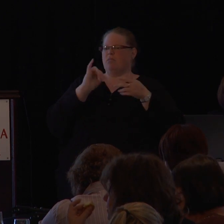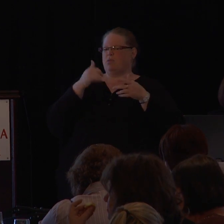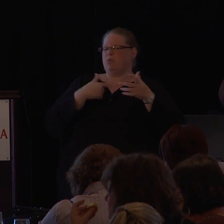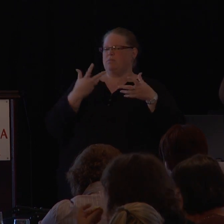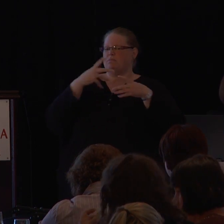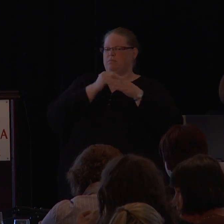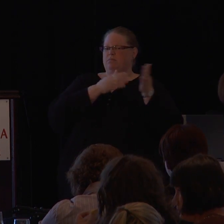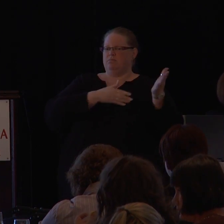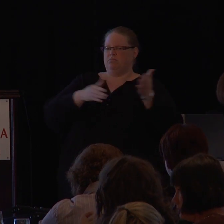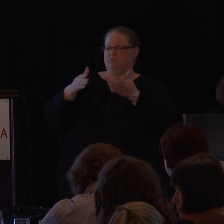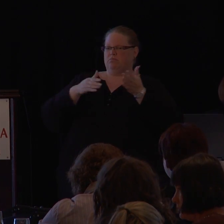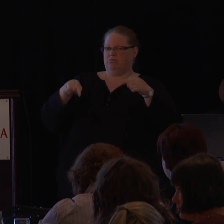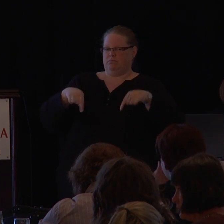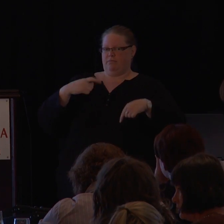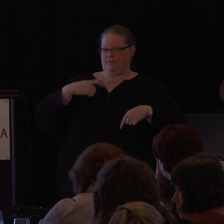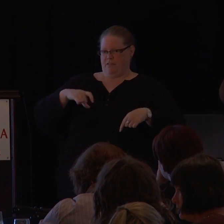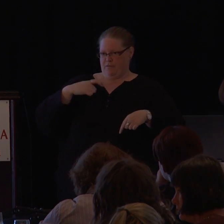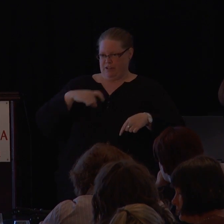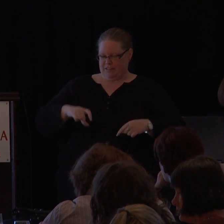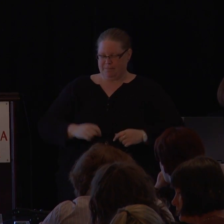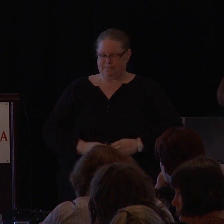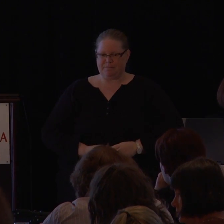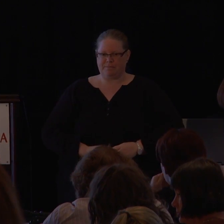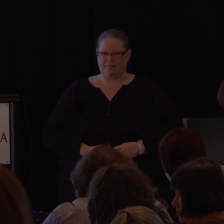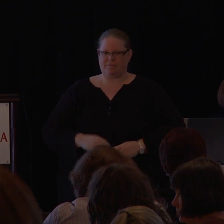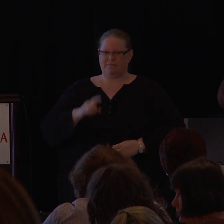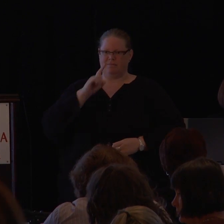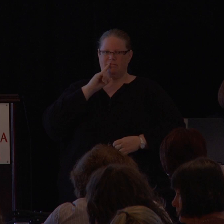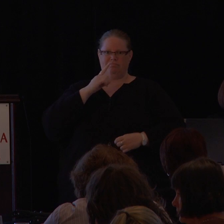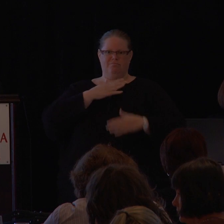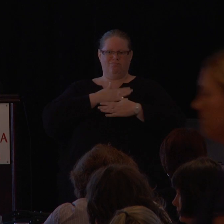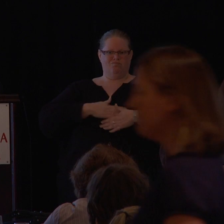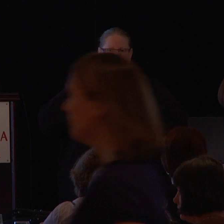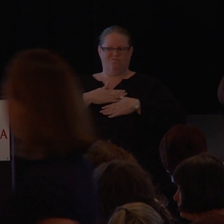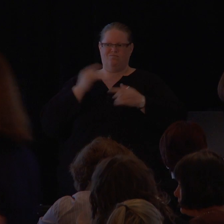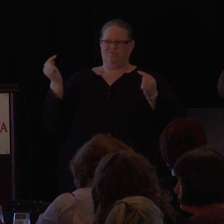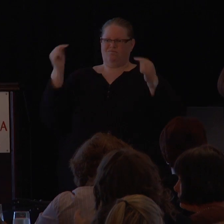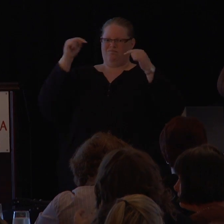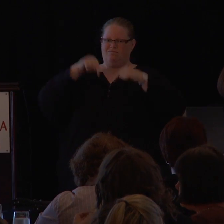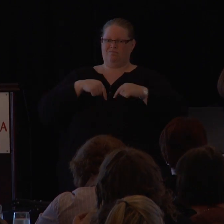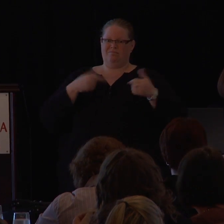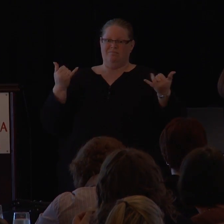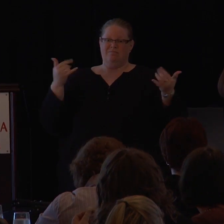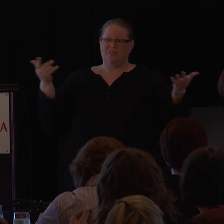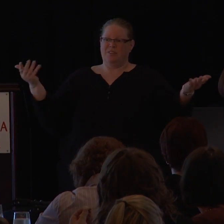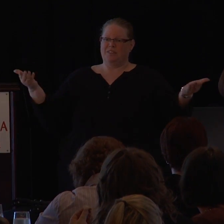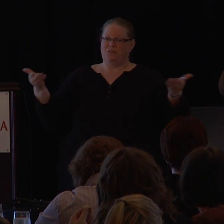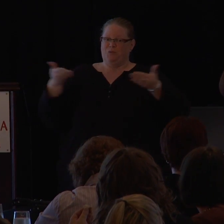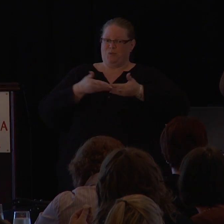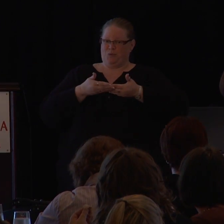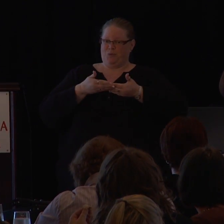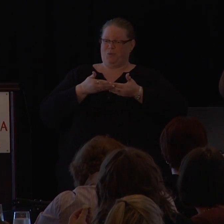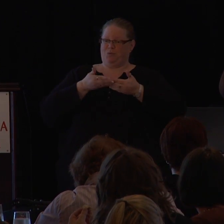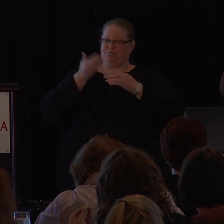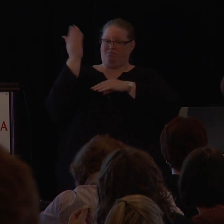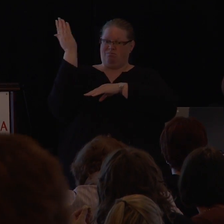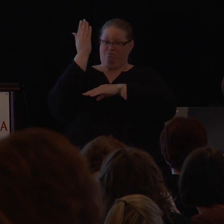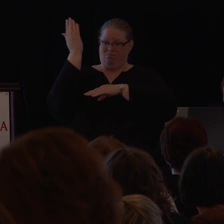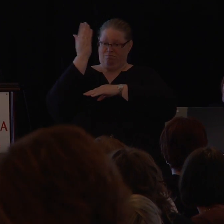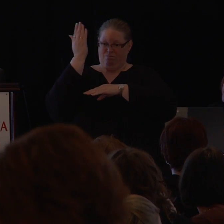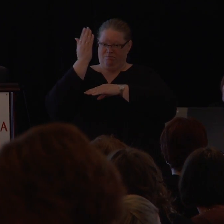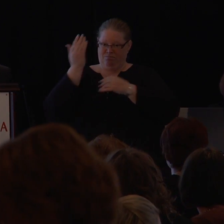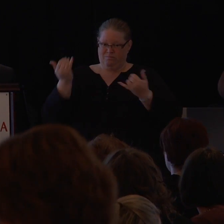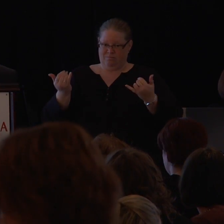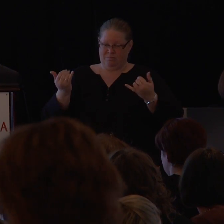conference. I'm very pleased to be here in this capacity to introduce to you our next distinguished